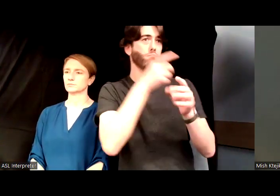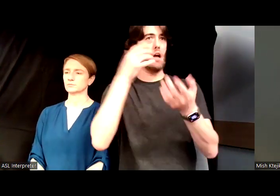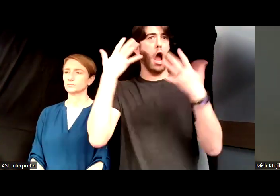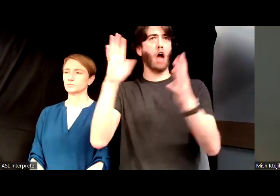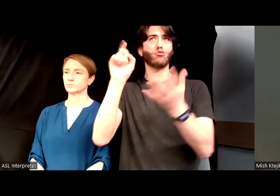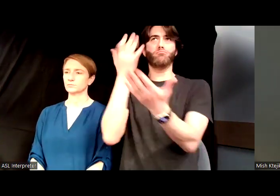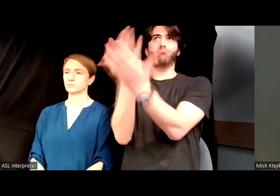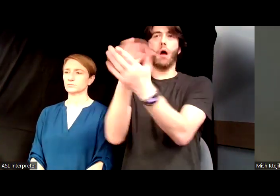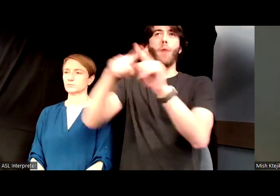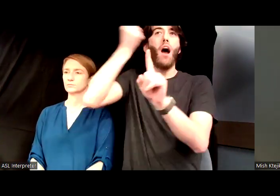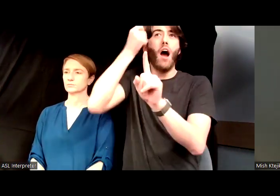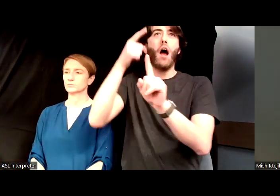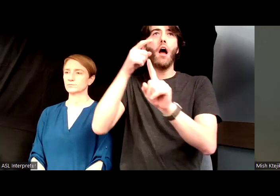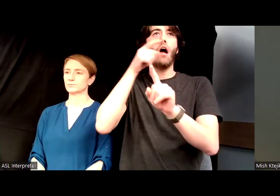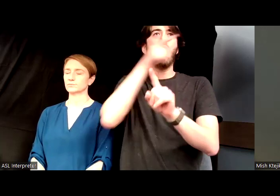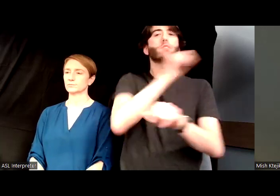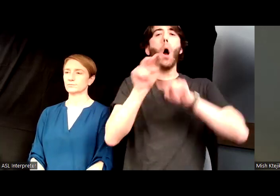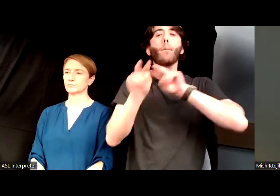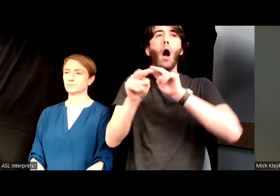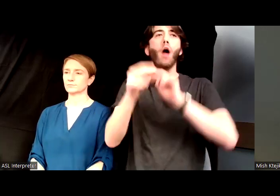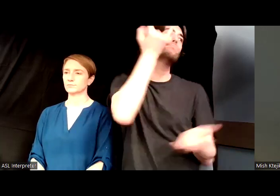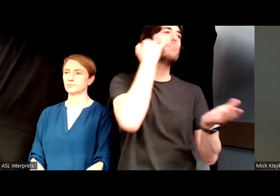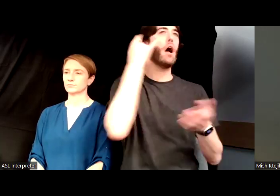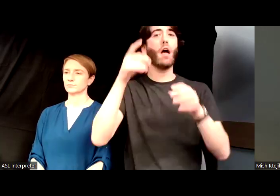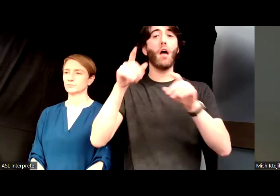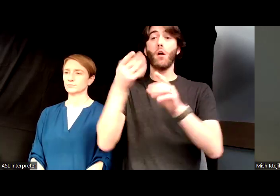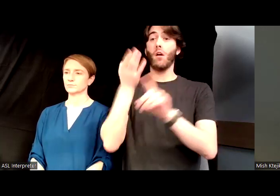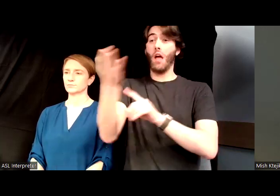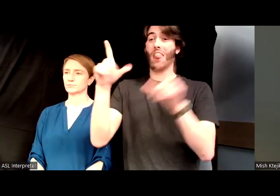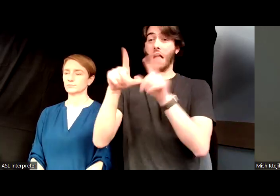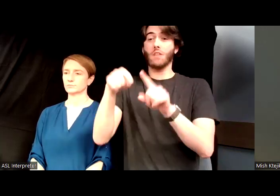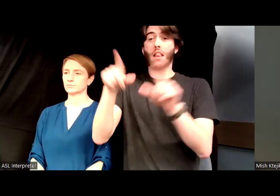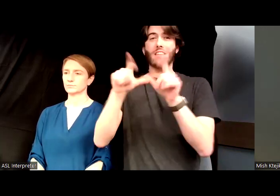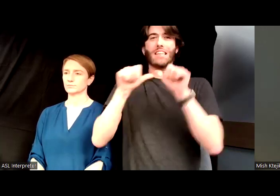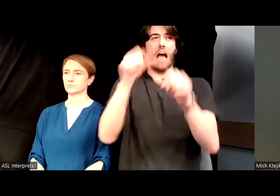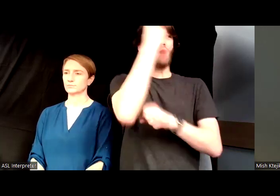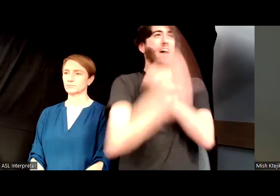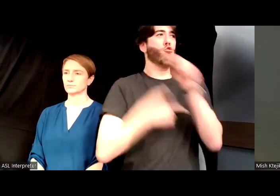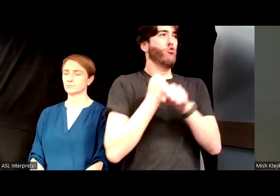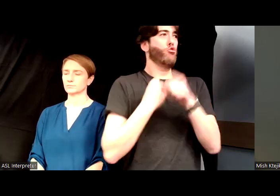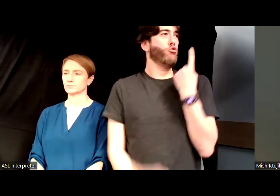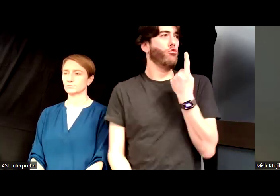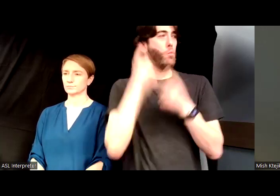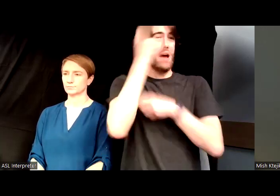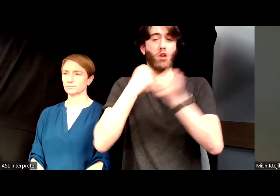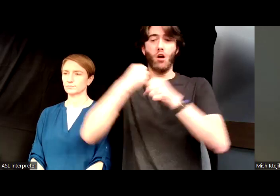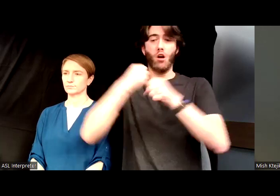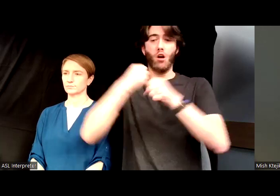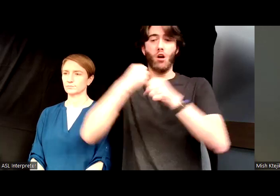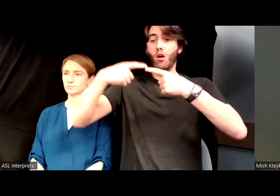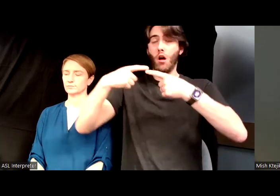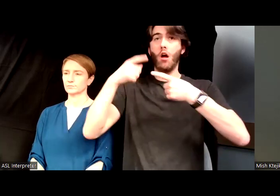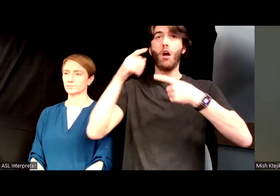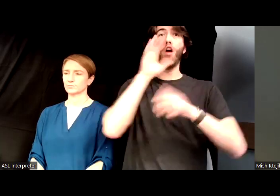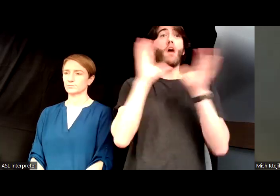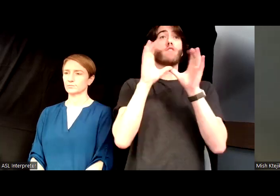So yes, that's right, what you said, yes, there's already this proof, but there's nobody monitoring. So if there's a license that's good for 1